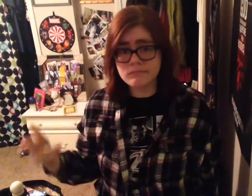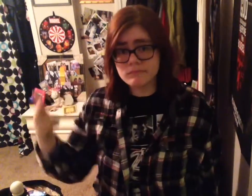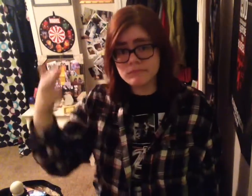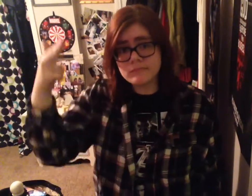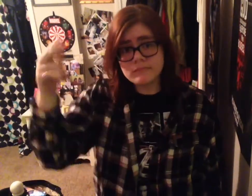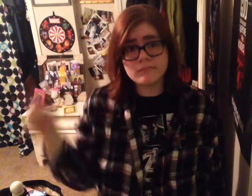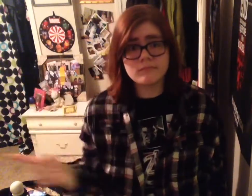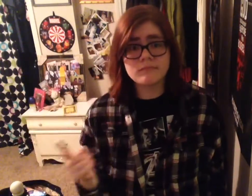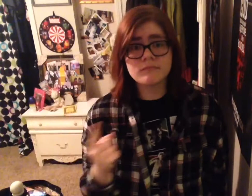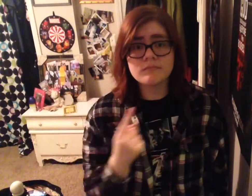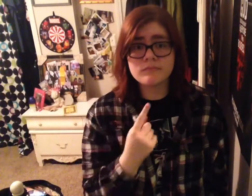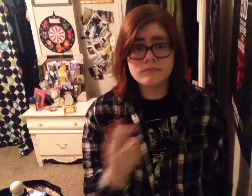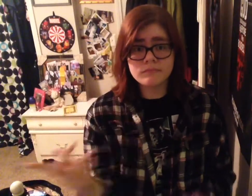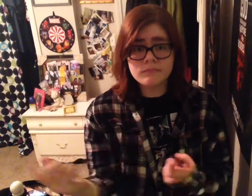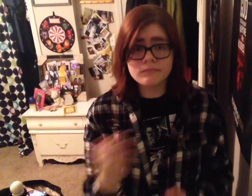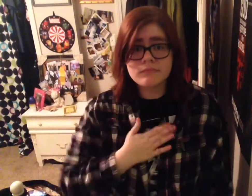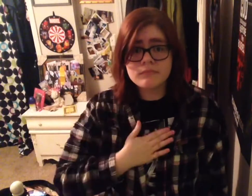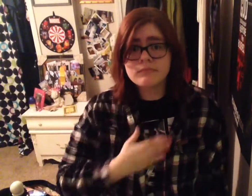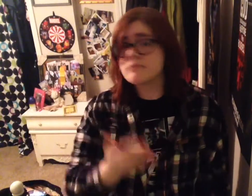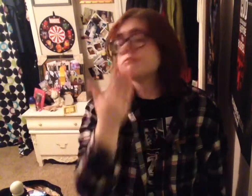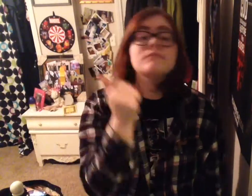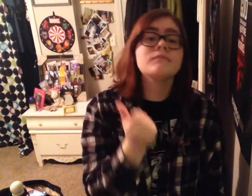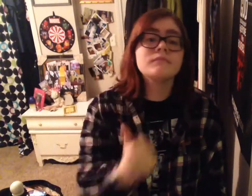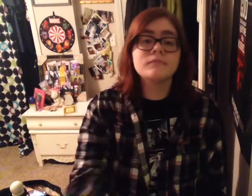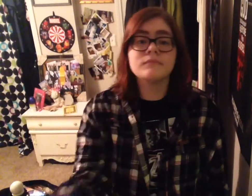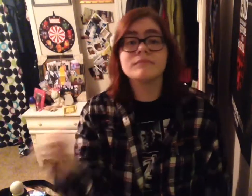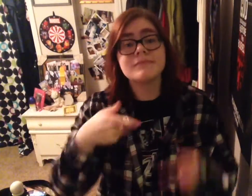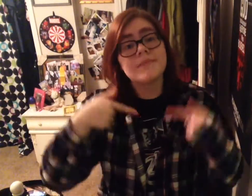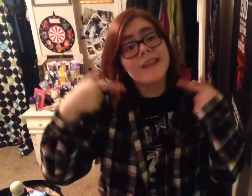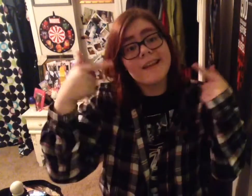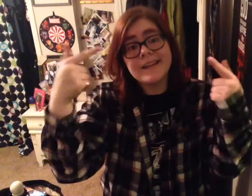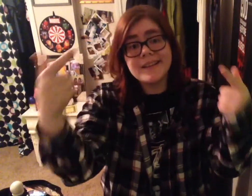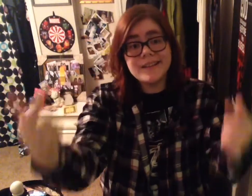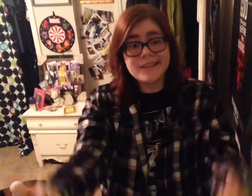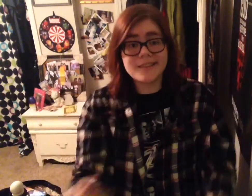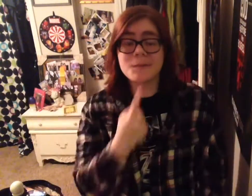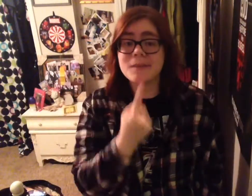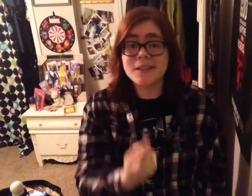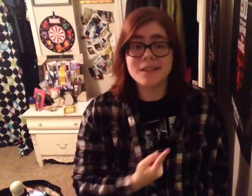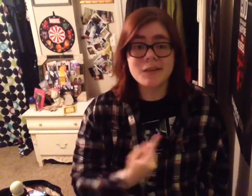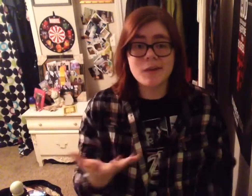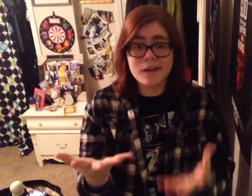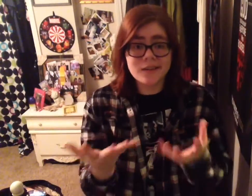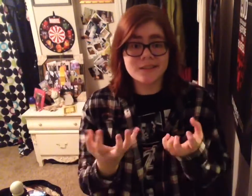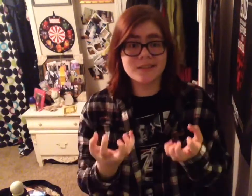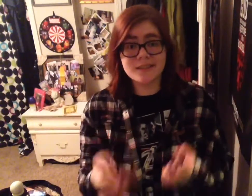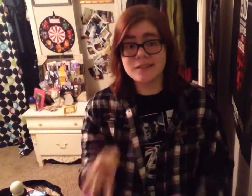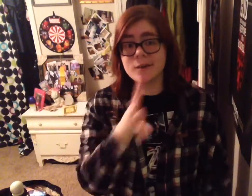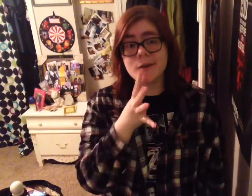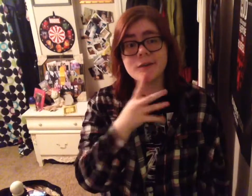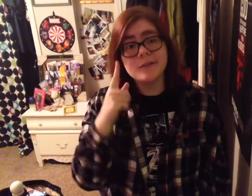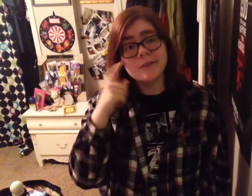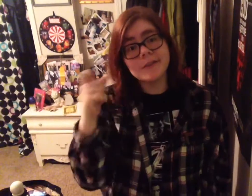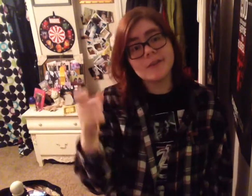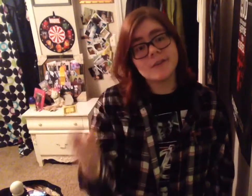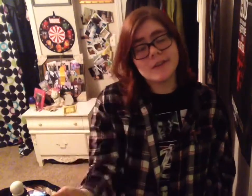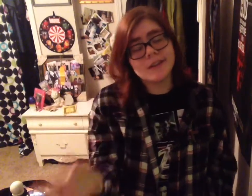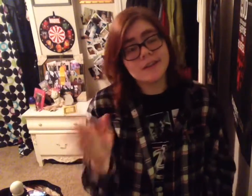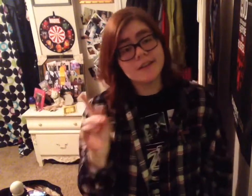He came to me with the sweetest smile Told me he wanted to talk for a while He